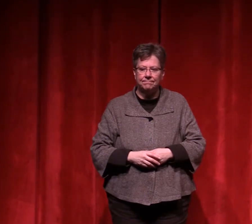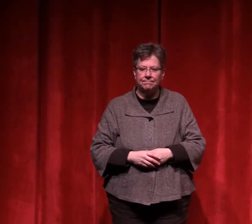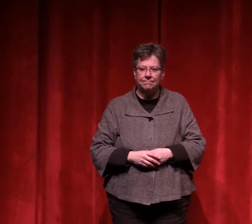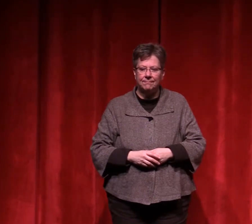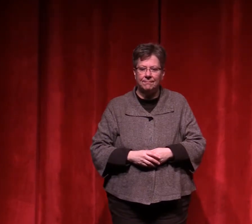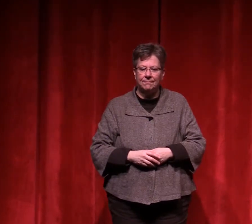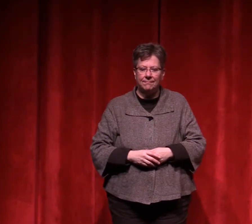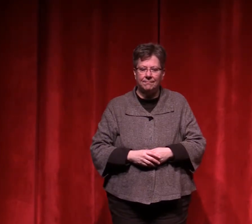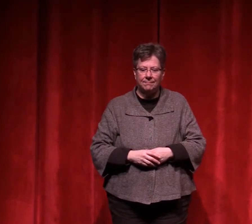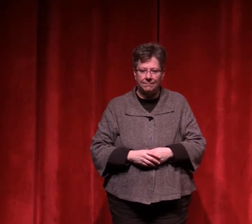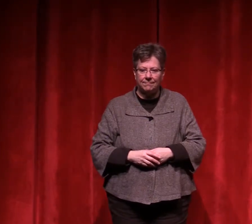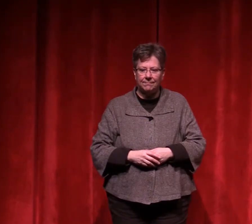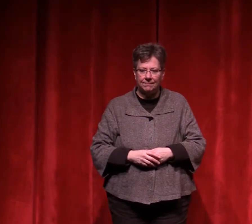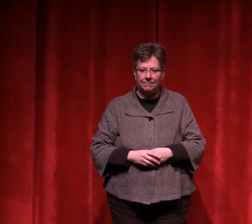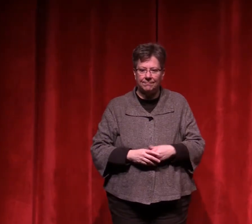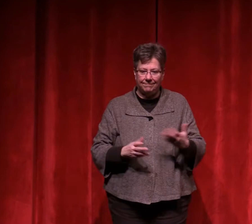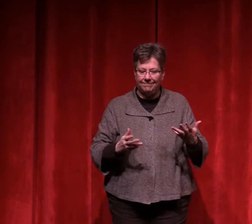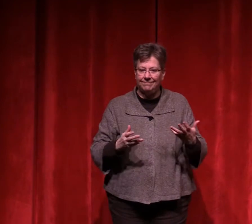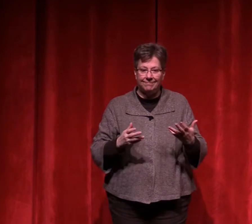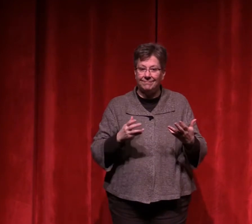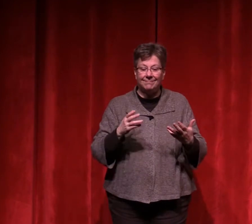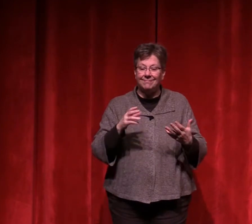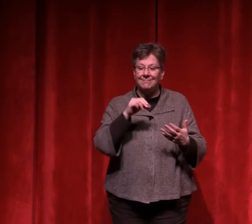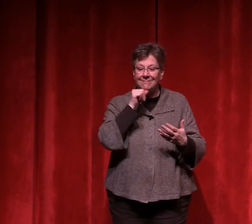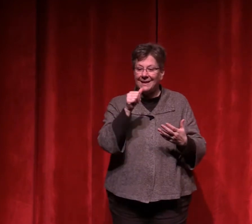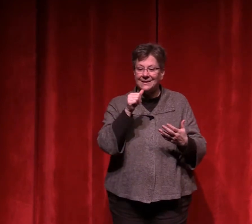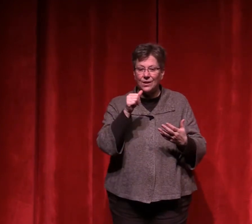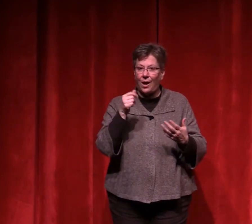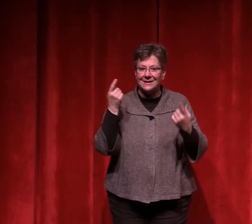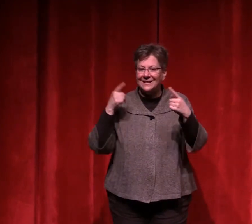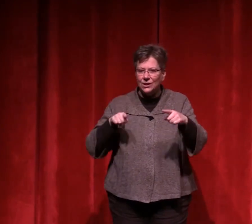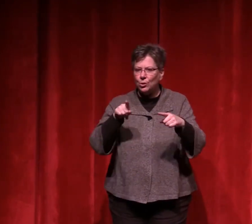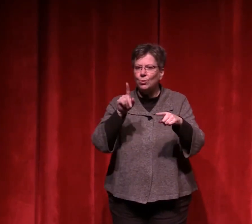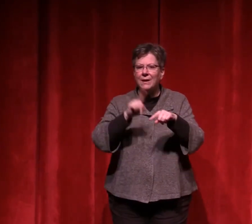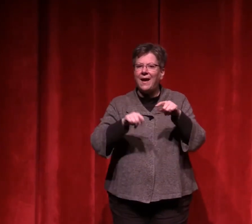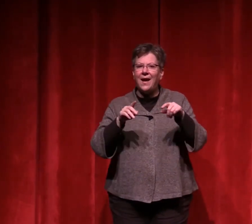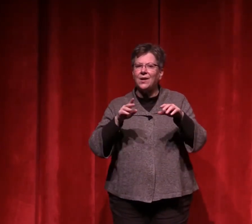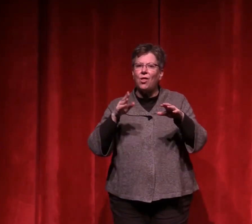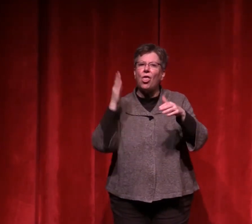Think of it like this if you're conflicted. It's not consensual.